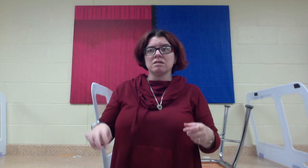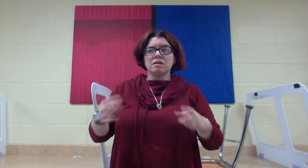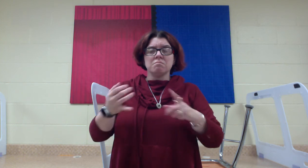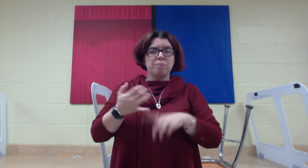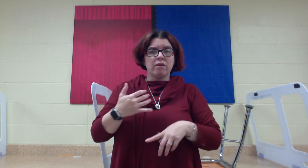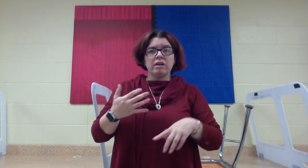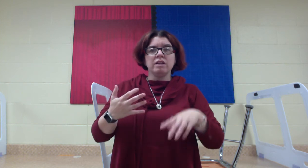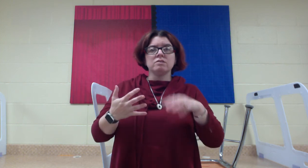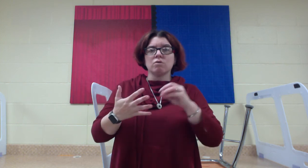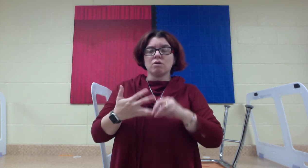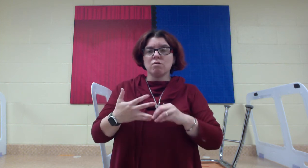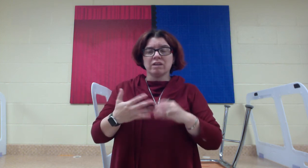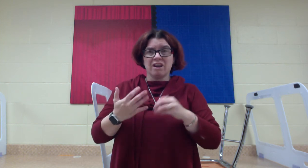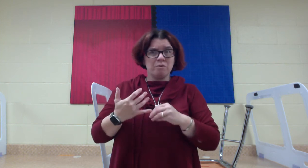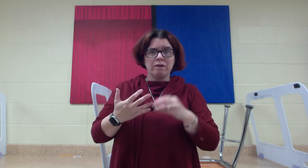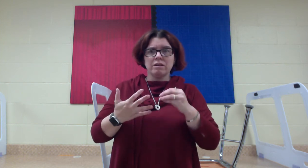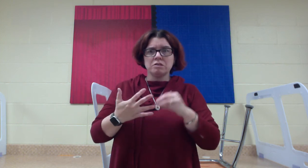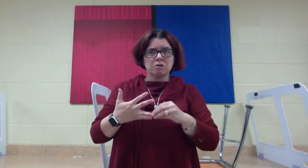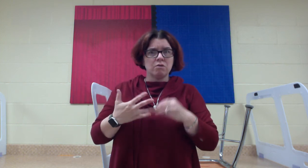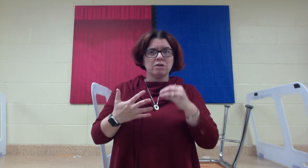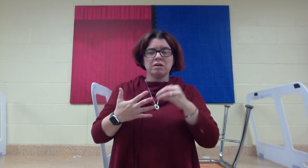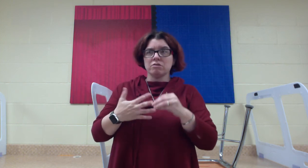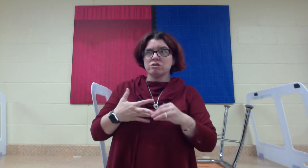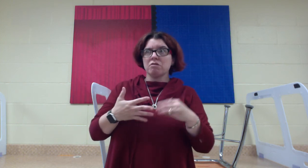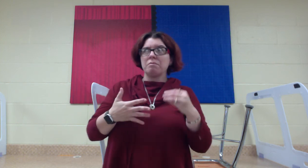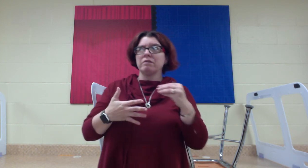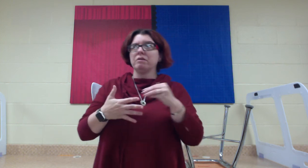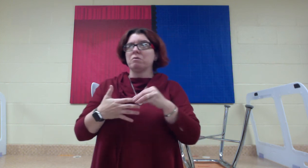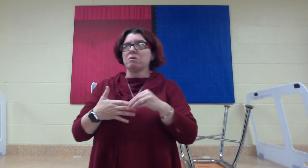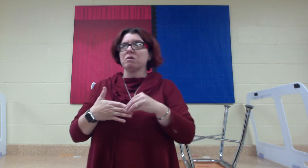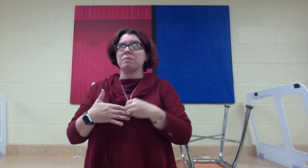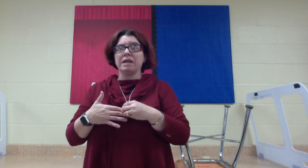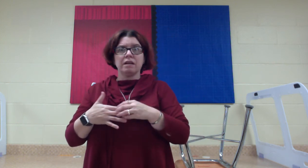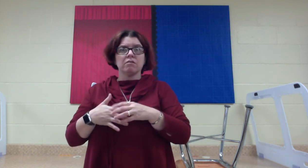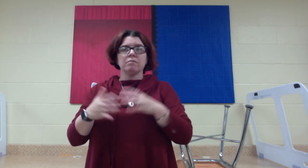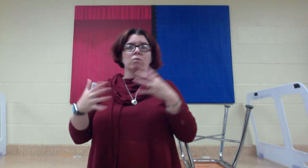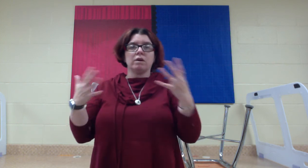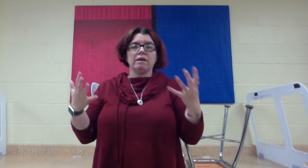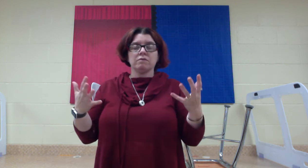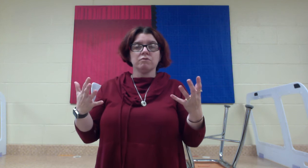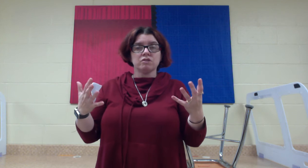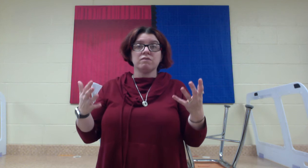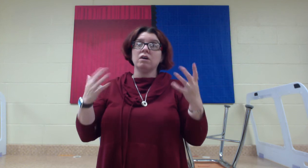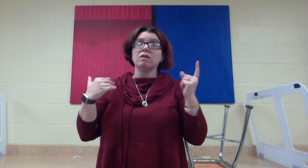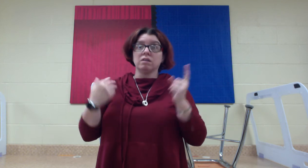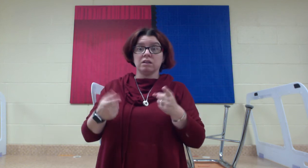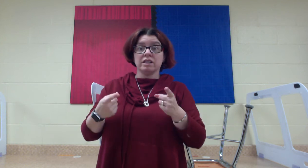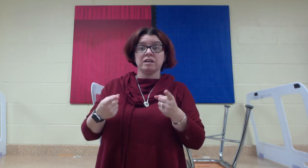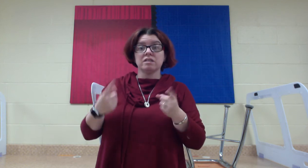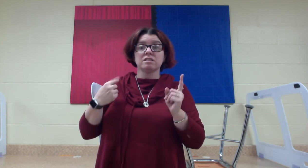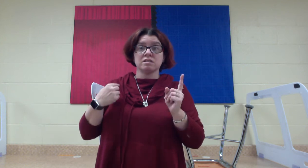berries or other berries or coconut or strawberry or banana cream or whatever, first of all, lucky ducks because